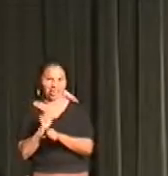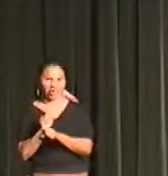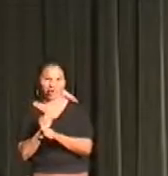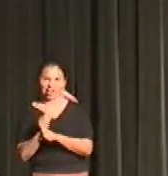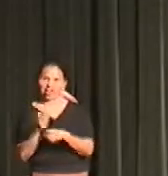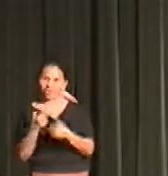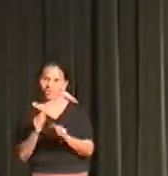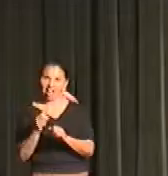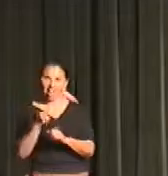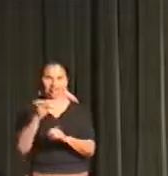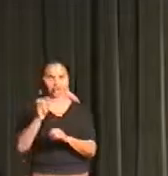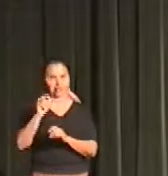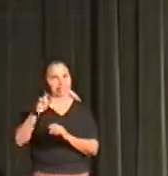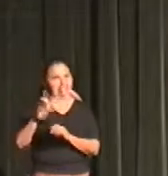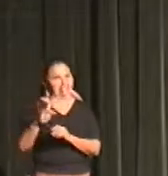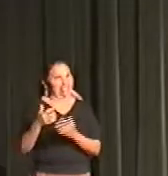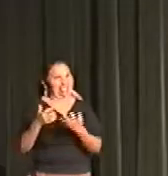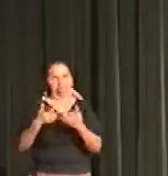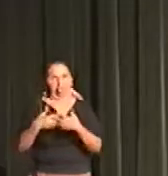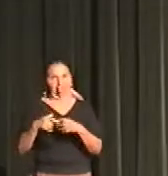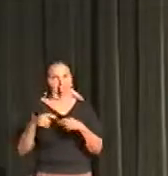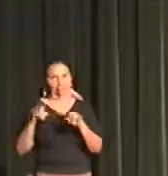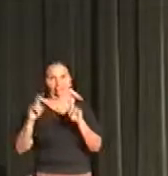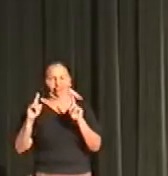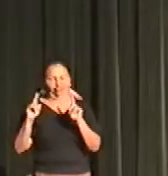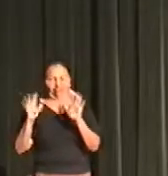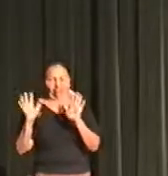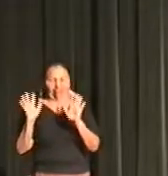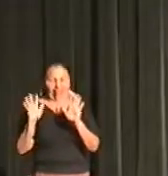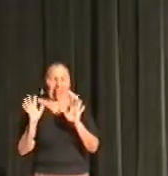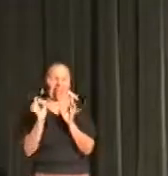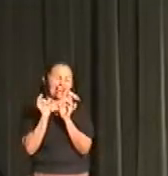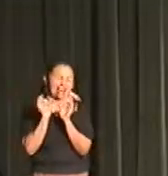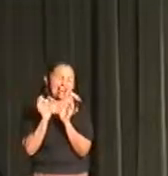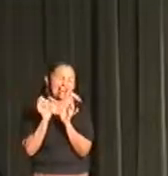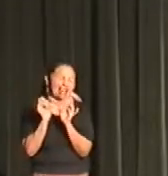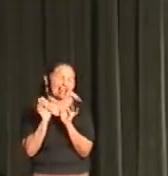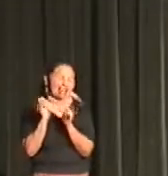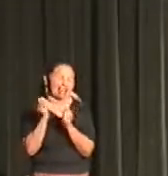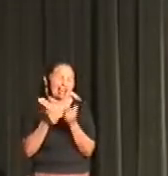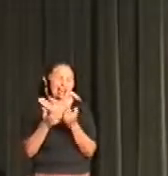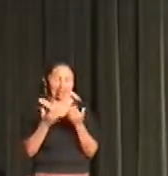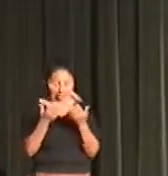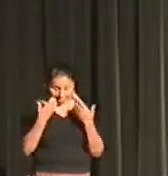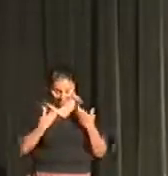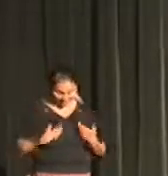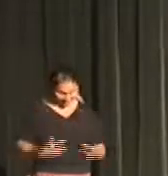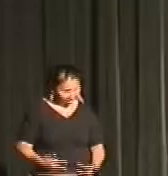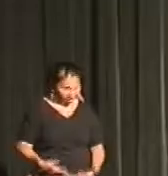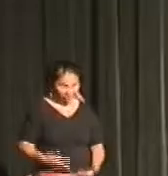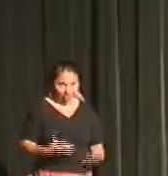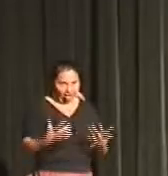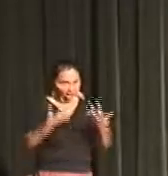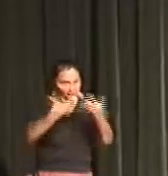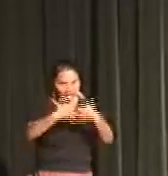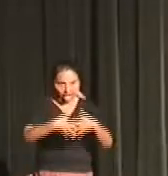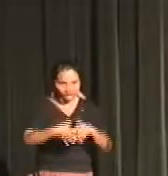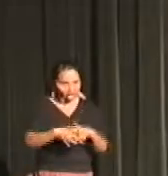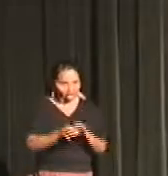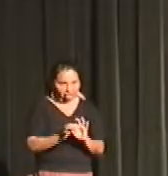later, and that didn't work either. You know, I hated everything about myself, and I just did not fit in. I was 1,000 years